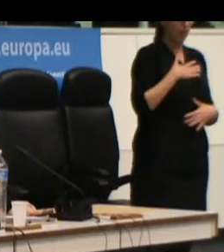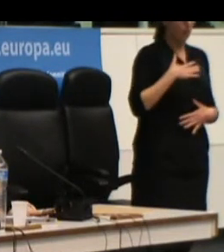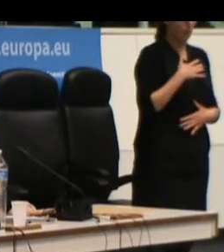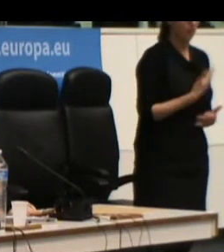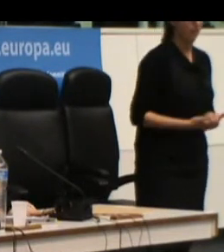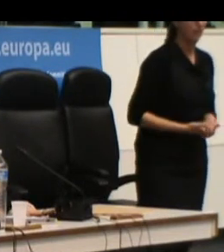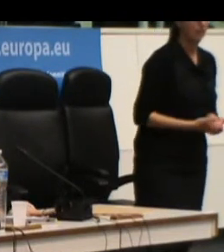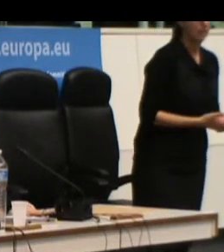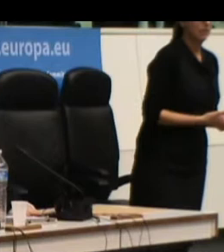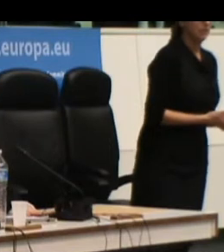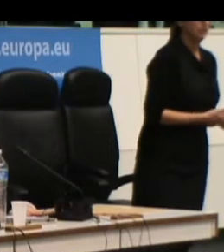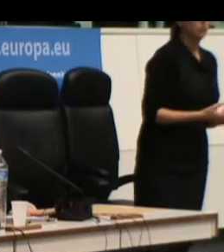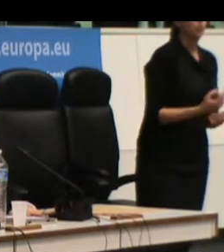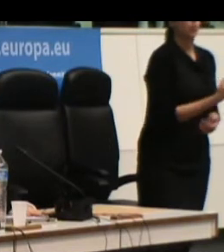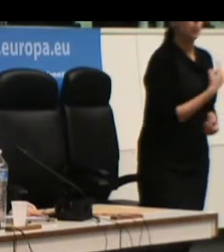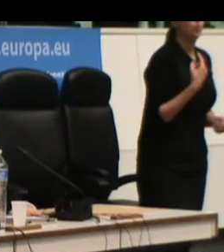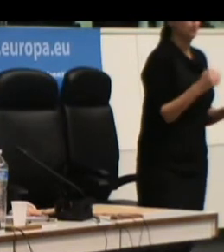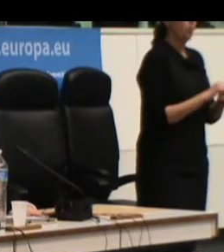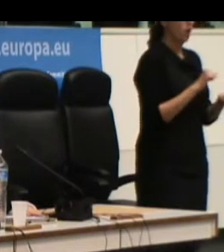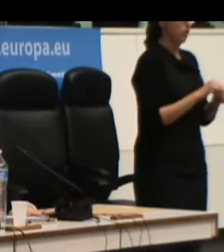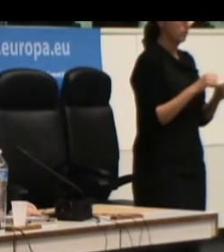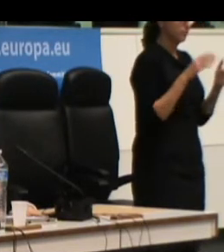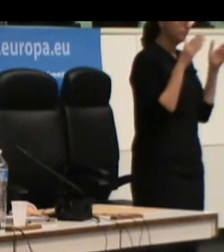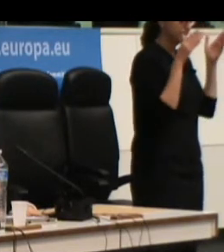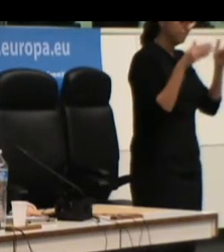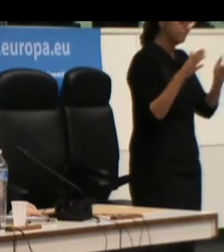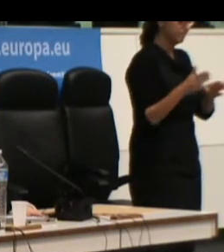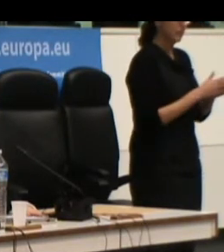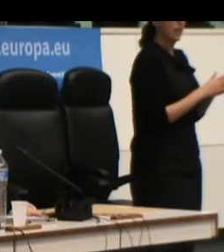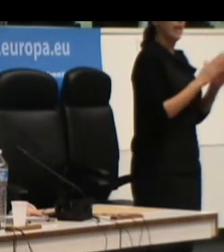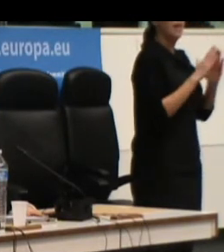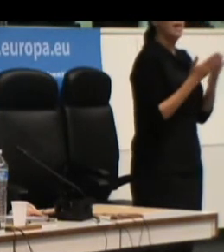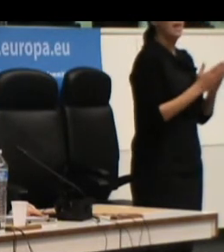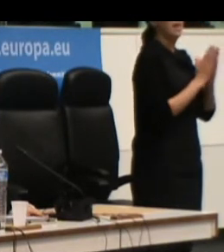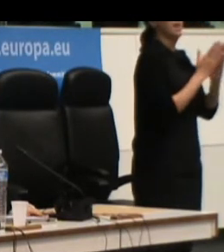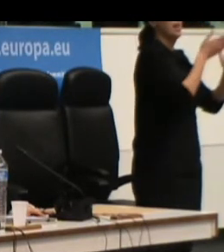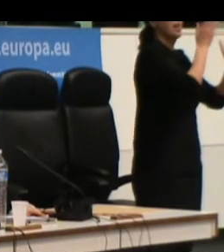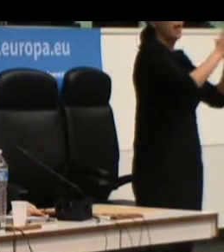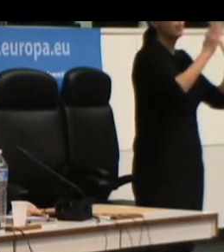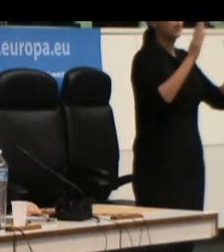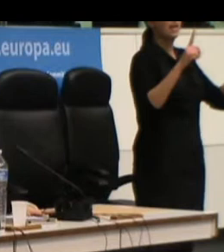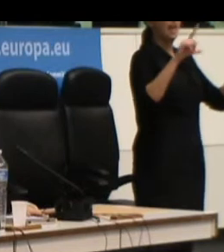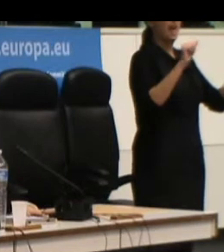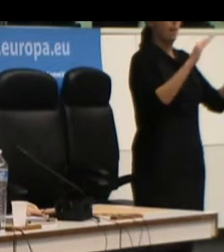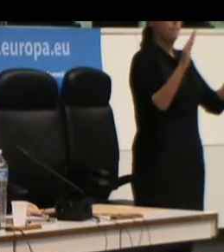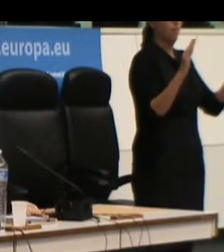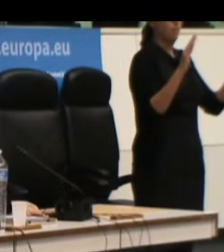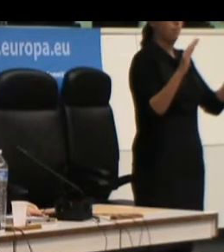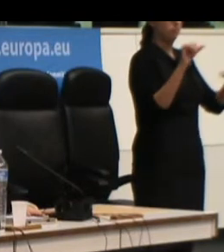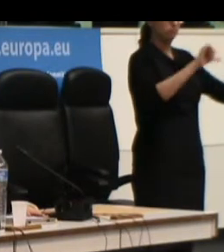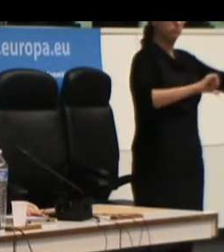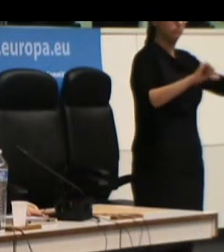One of the things that we have worked on is a library lab, and that's really a joint venture with our